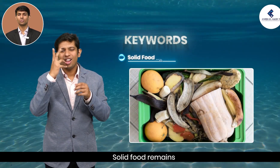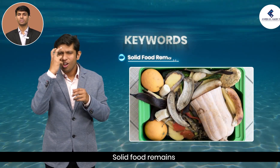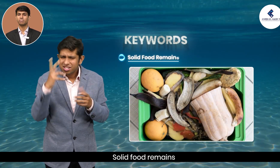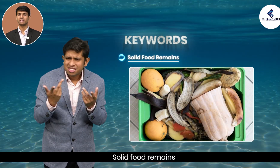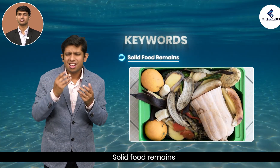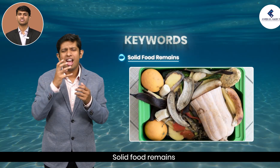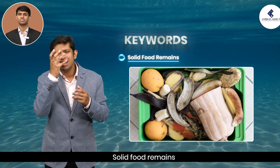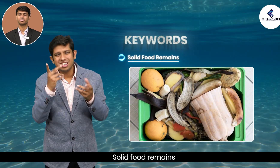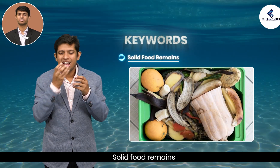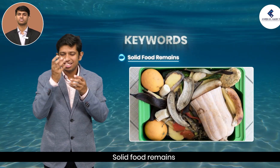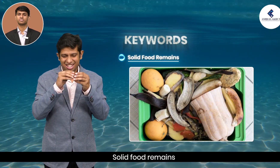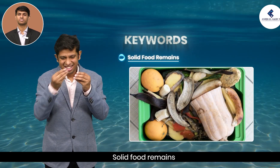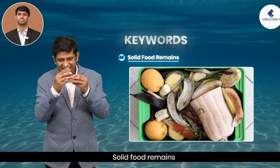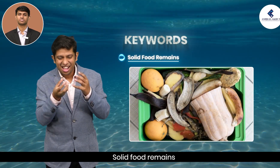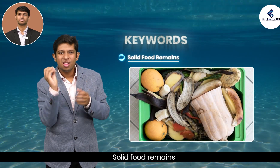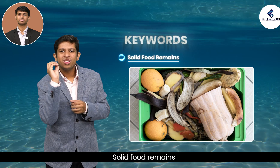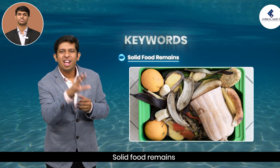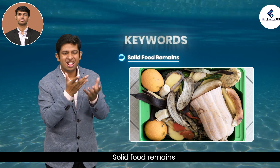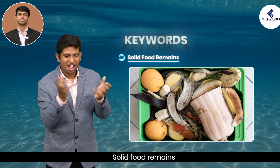solid food remains,